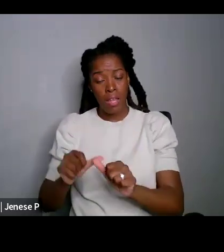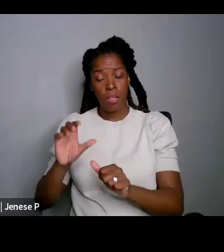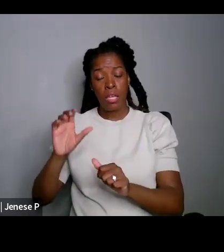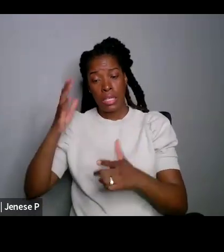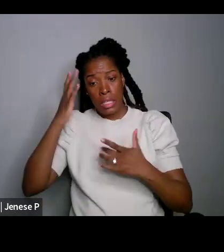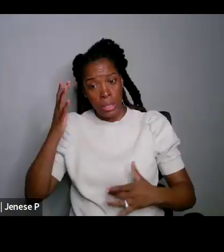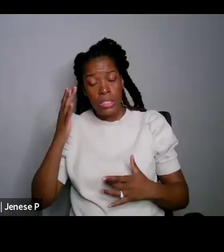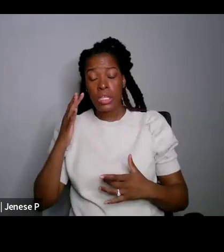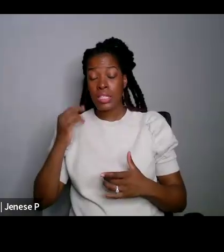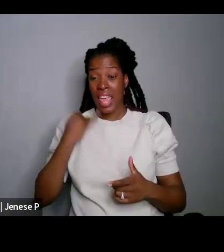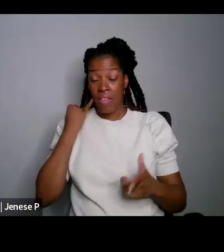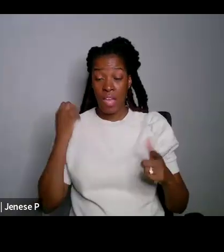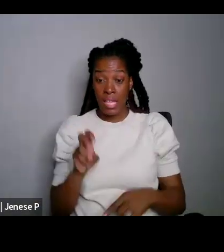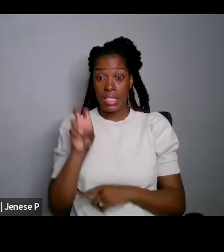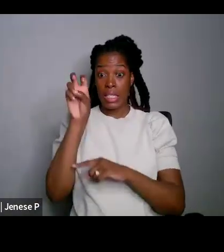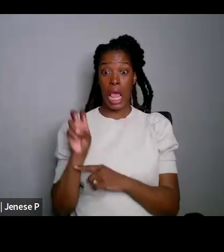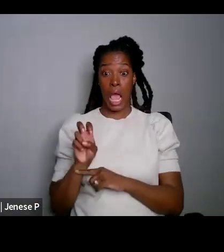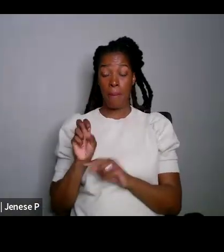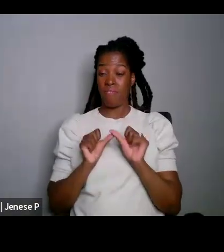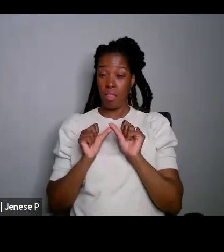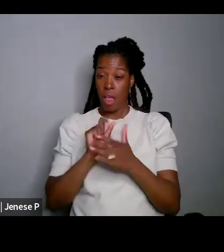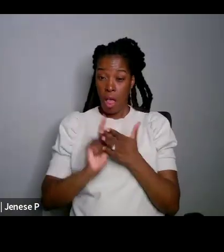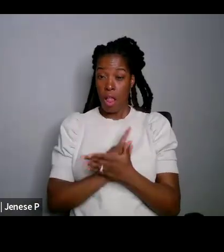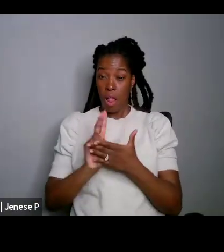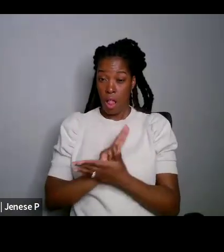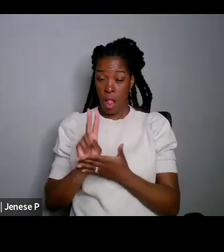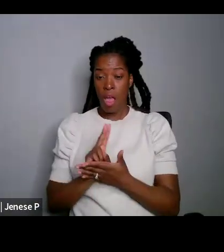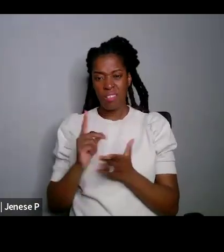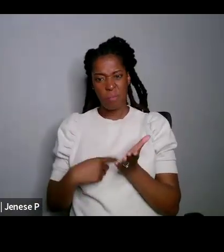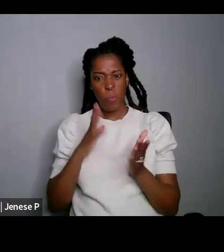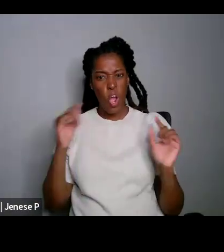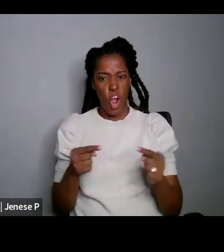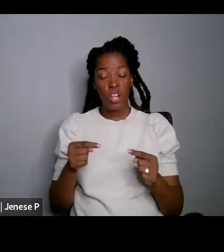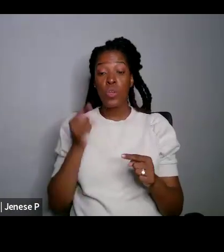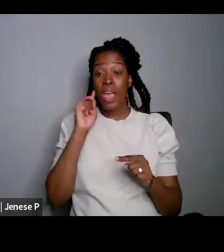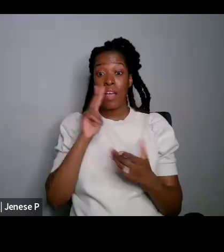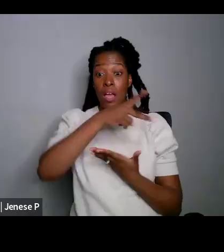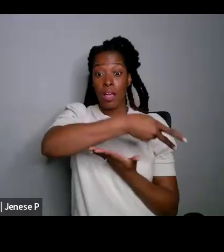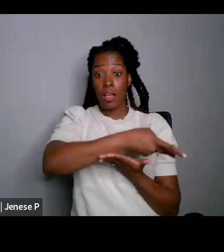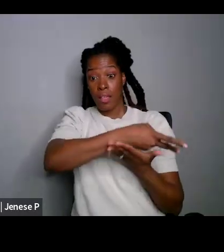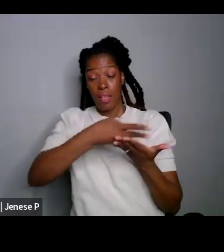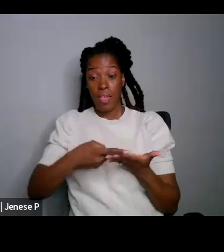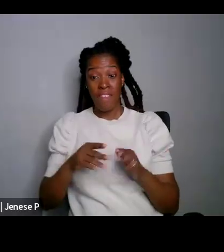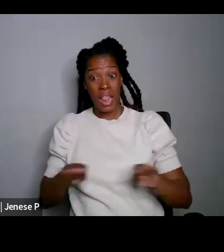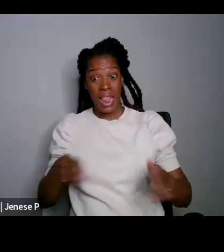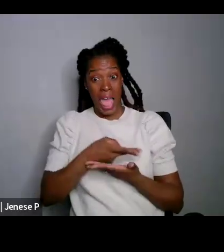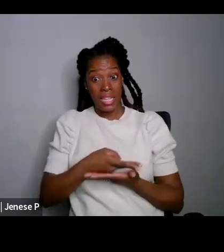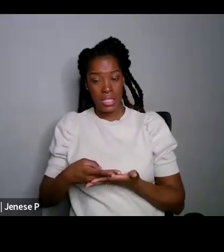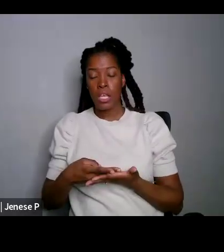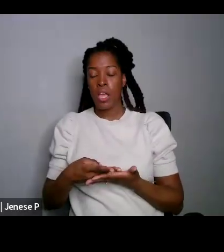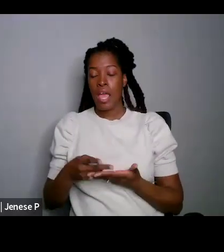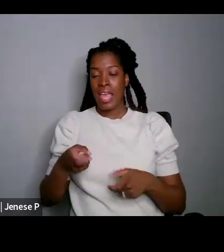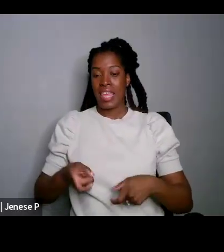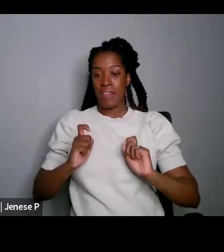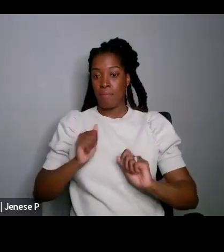I can find some time to lay flat and take that mental break, that really helps. And as a writer, I always say that I run out of words